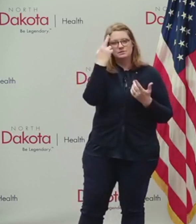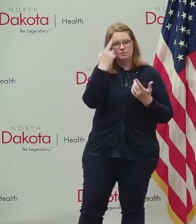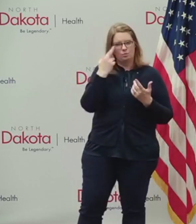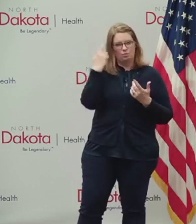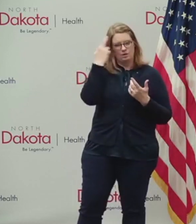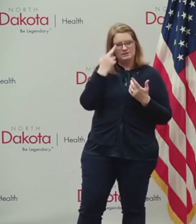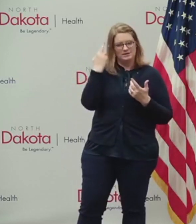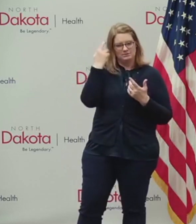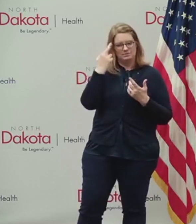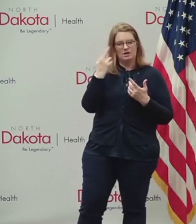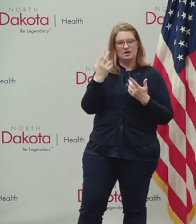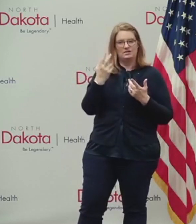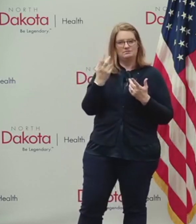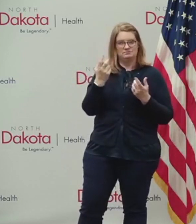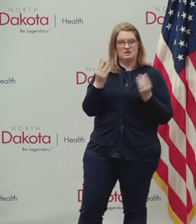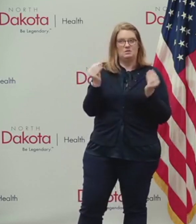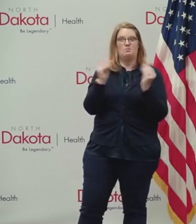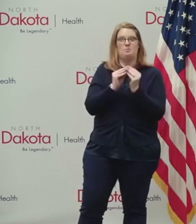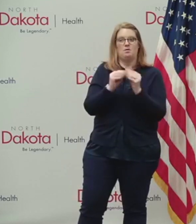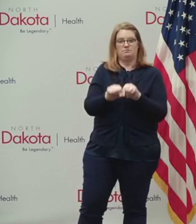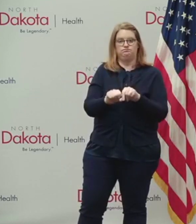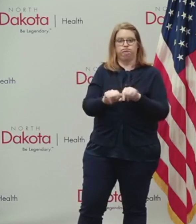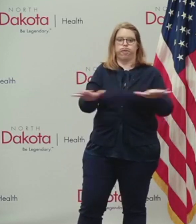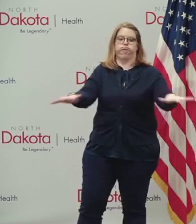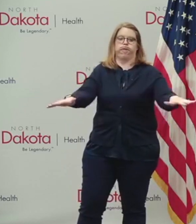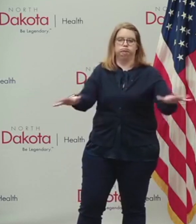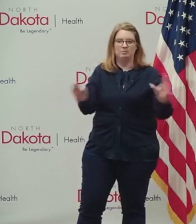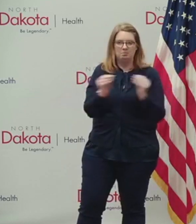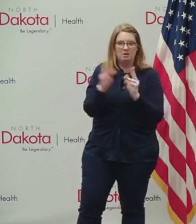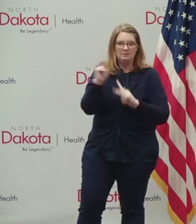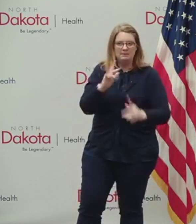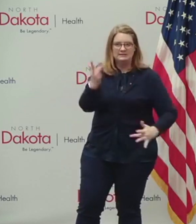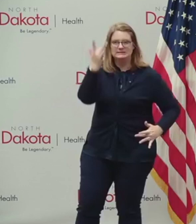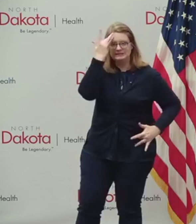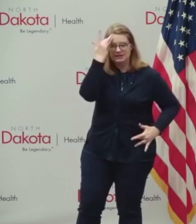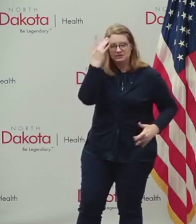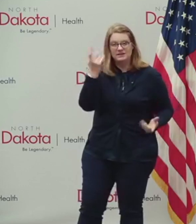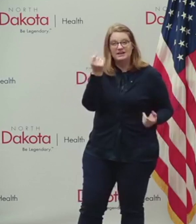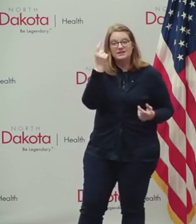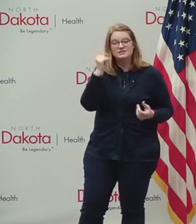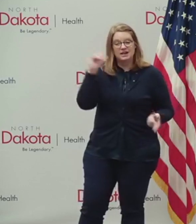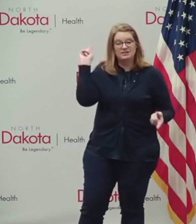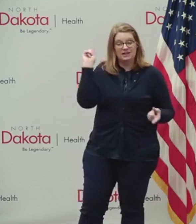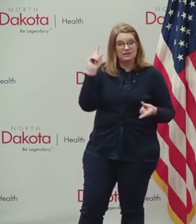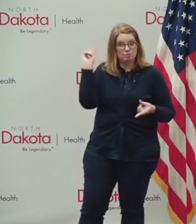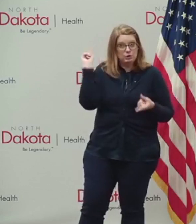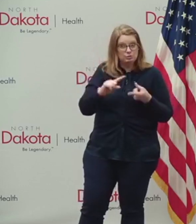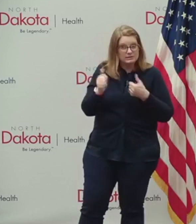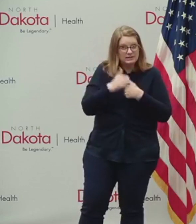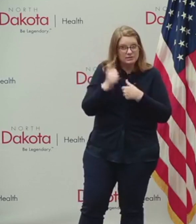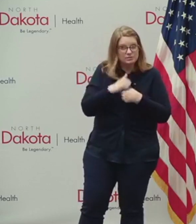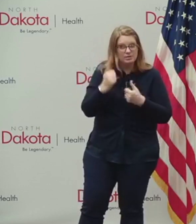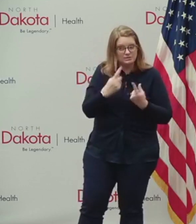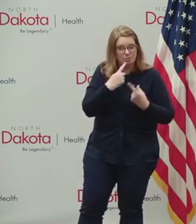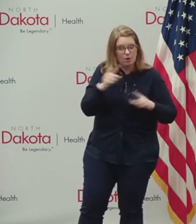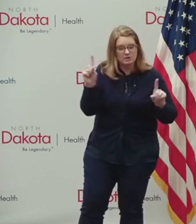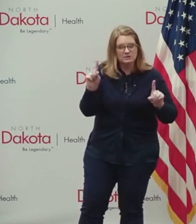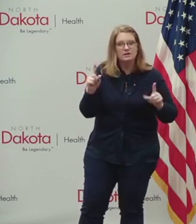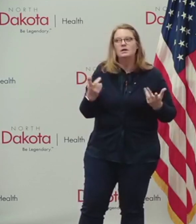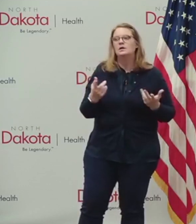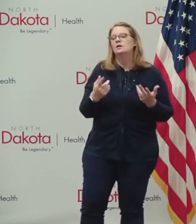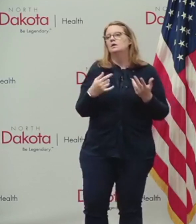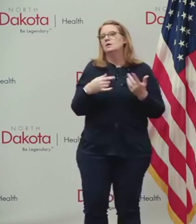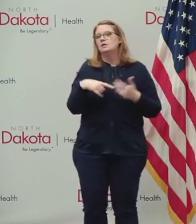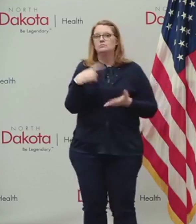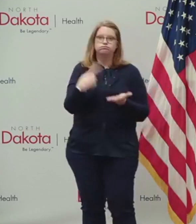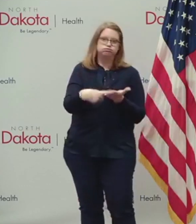increased spread. And we know that mitigation works. There's been many, many debates about